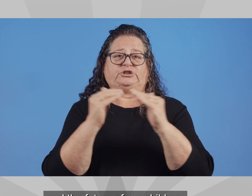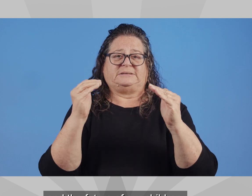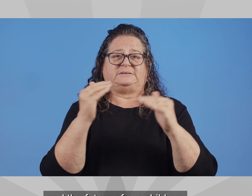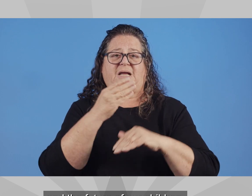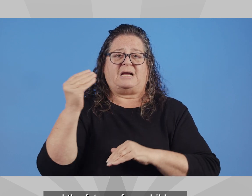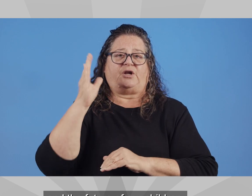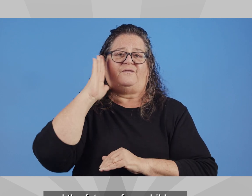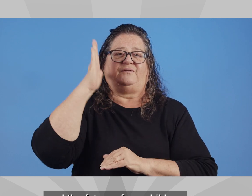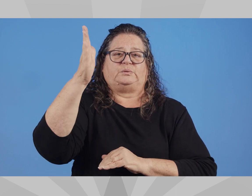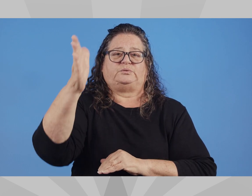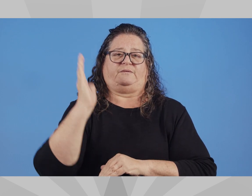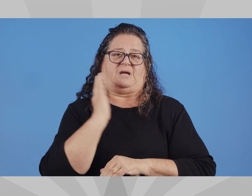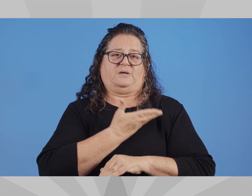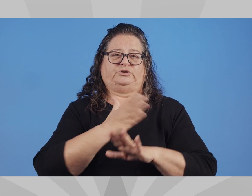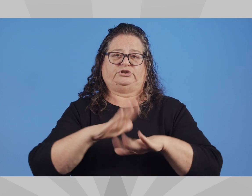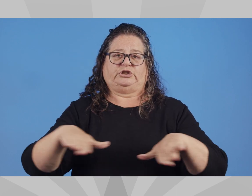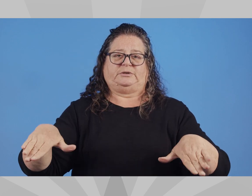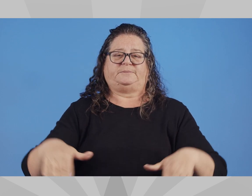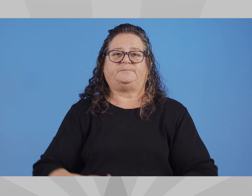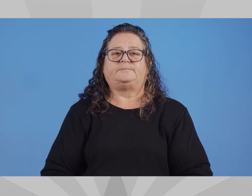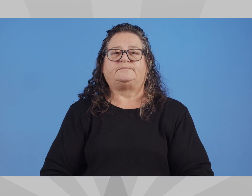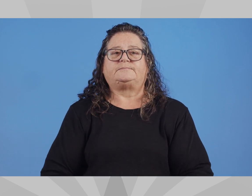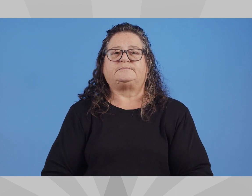the future of our children.